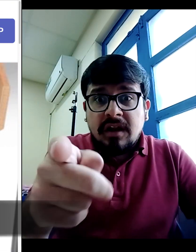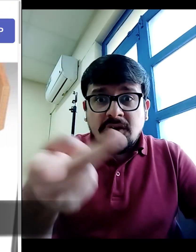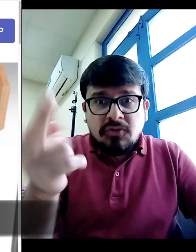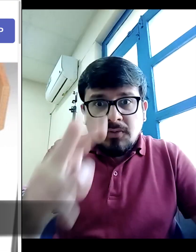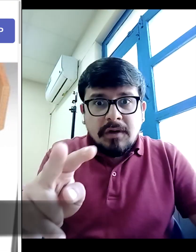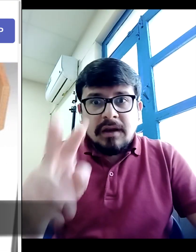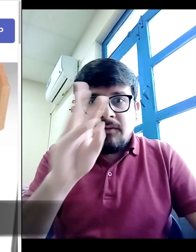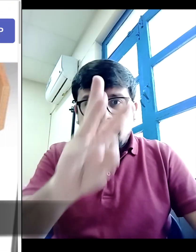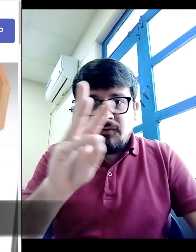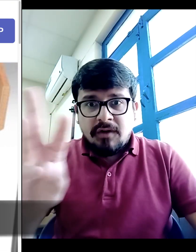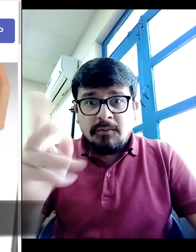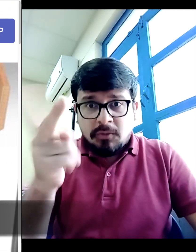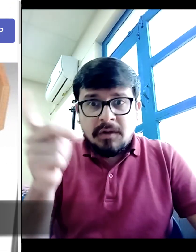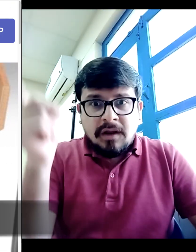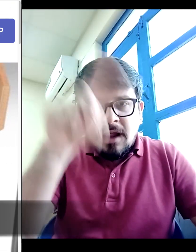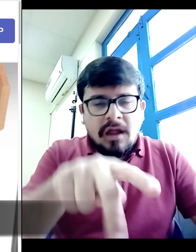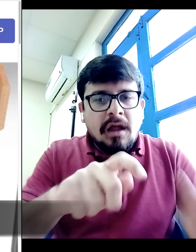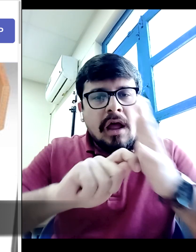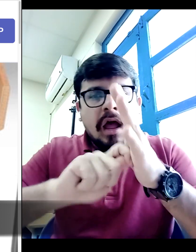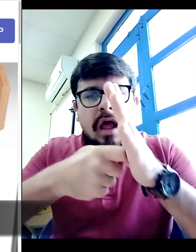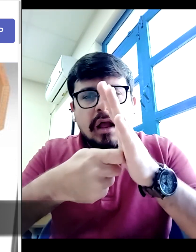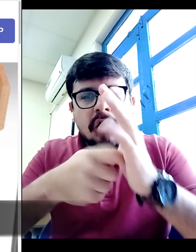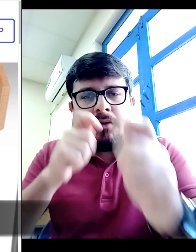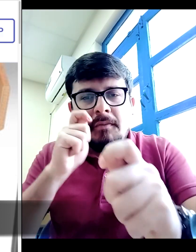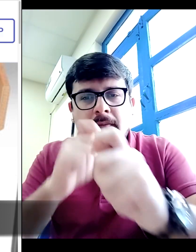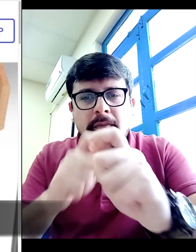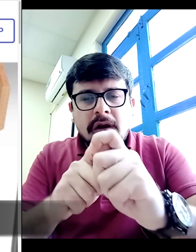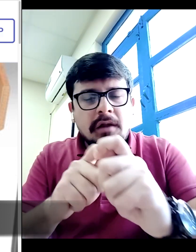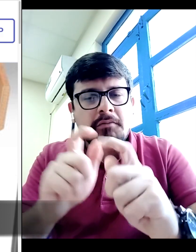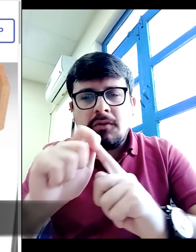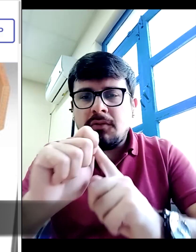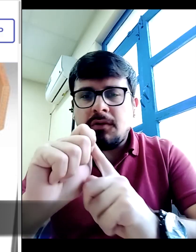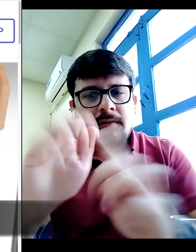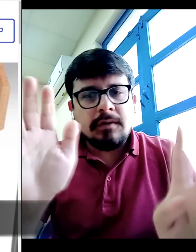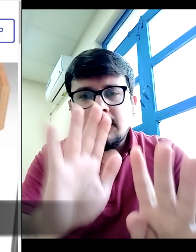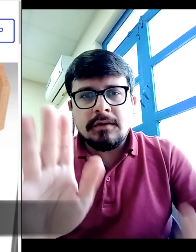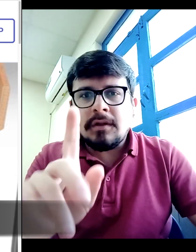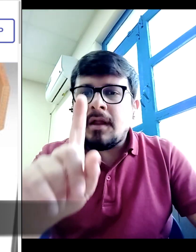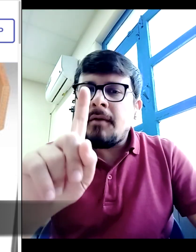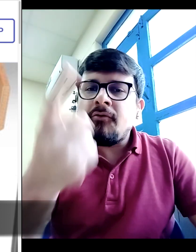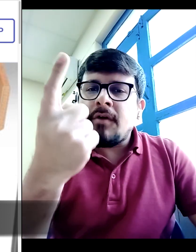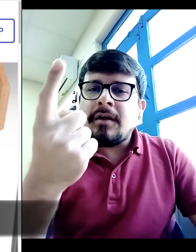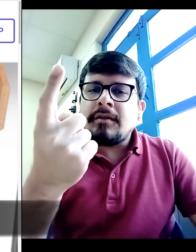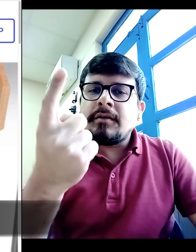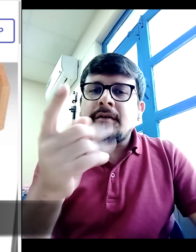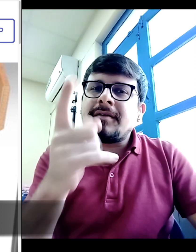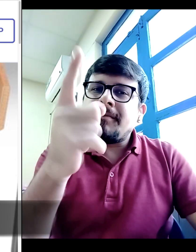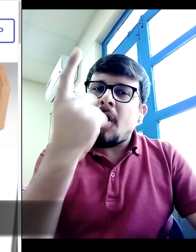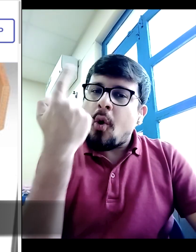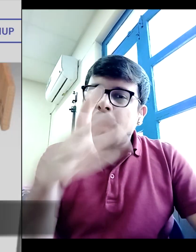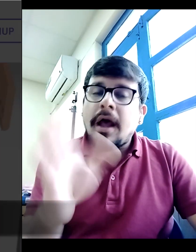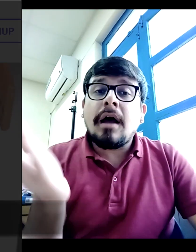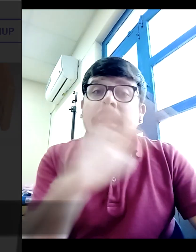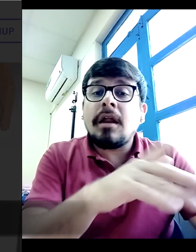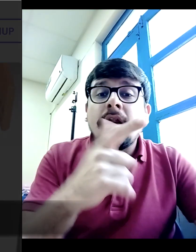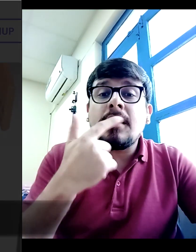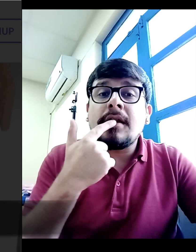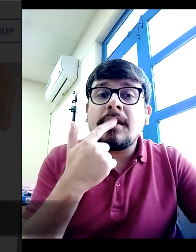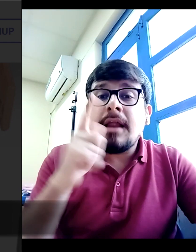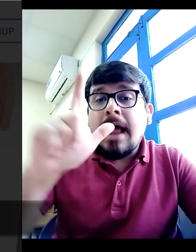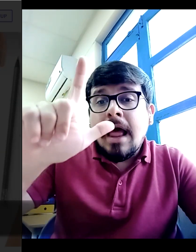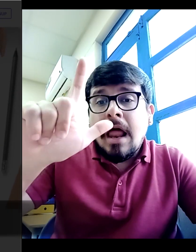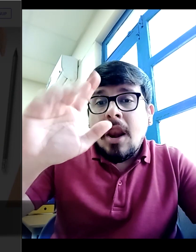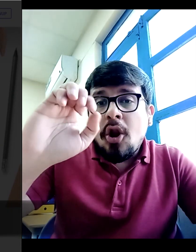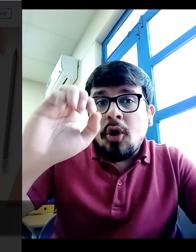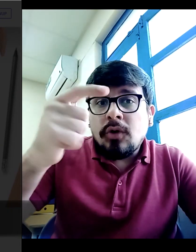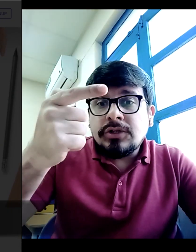You do not have to go to sign up. You can simply go to login. I will simply go to login.